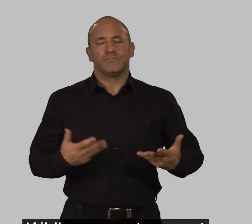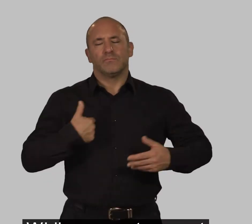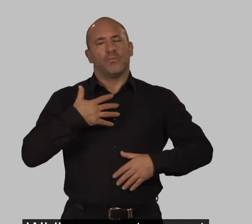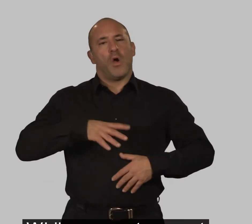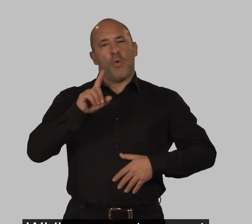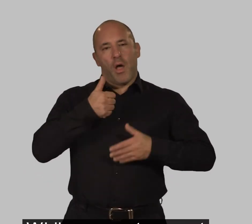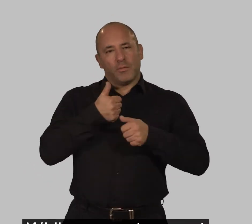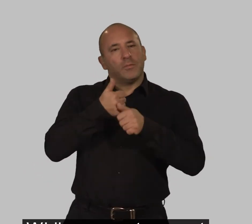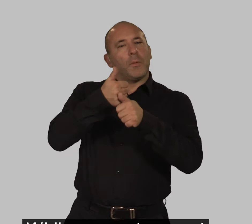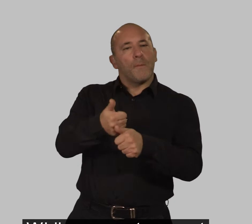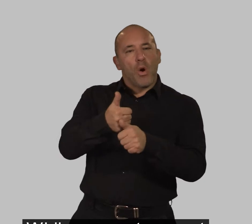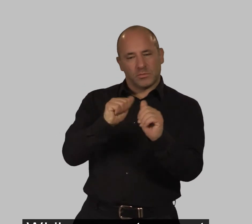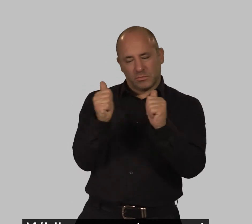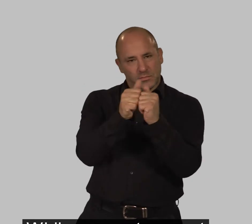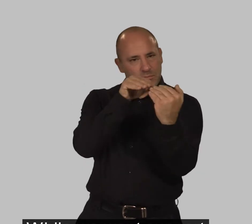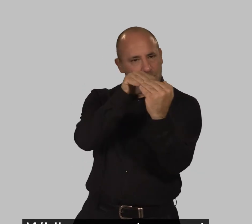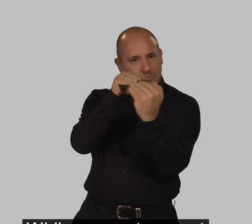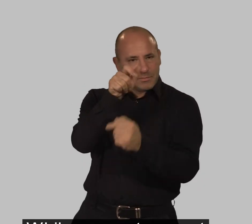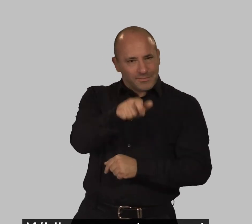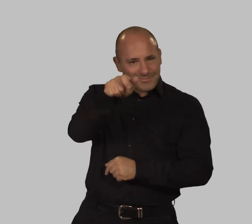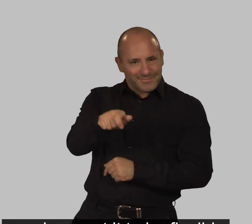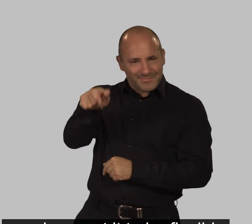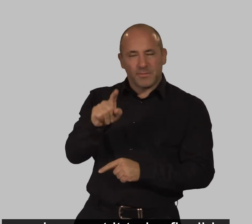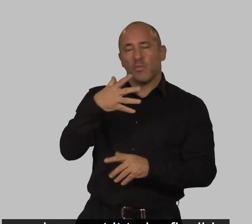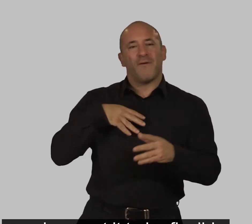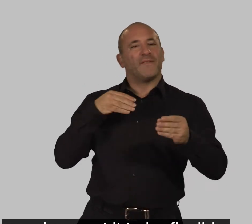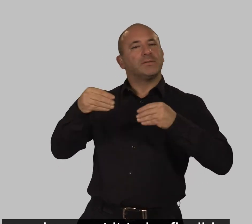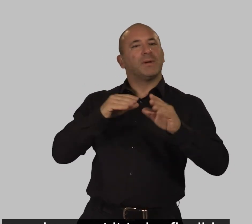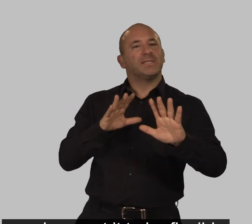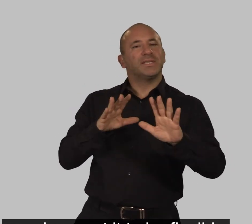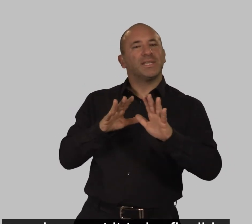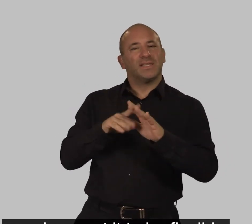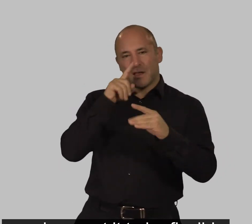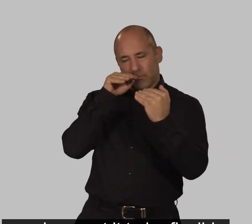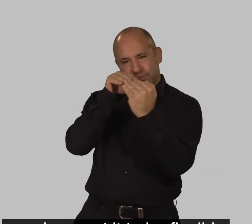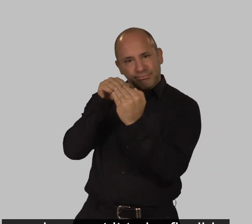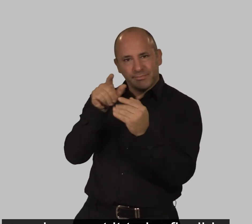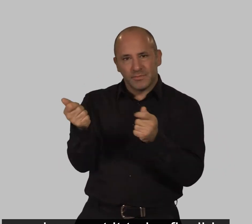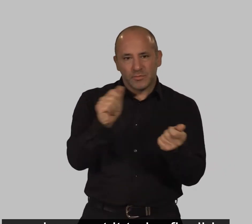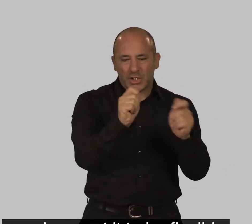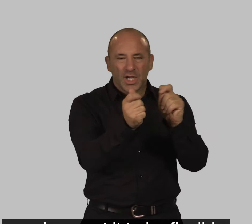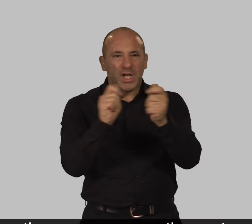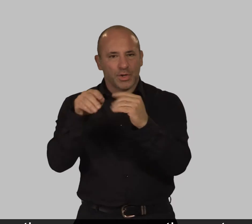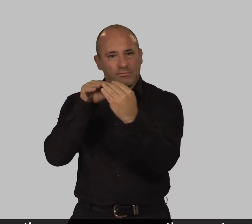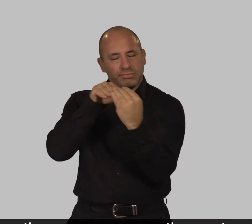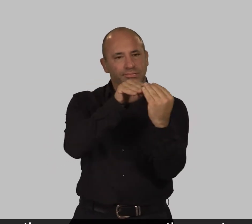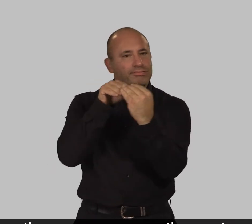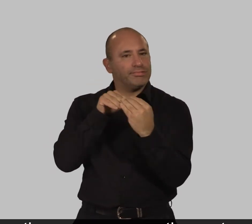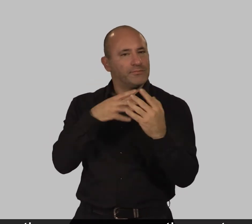While we want support which is personalised, we also want it to be flexible and move with people